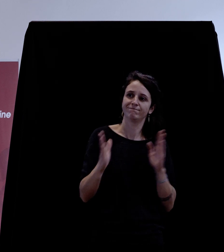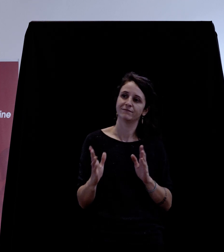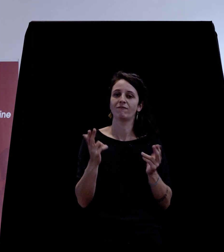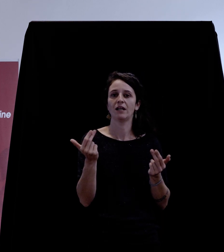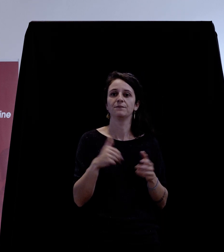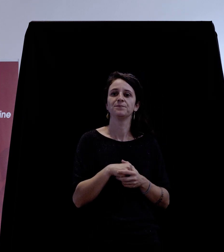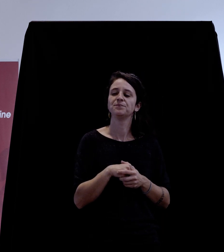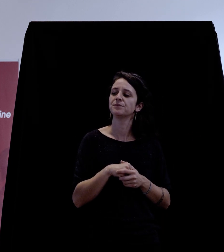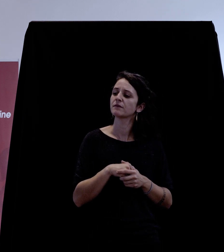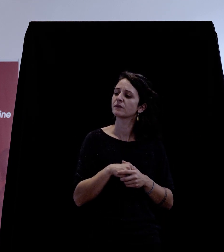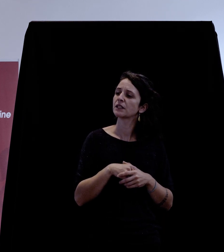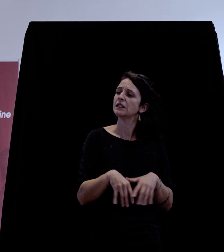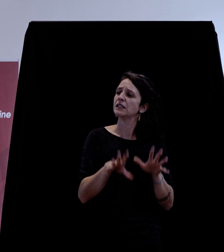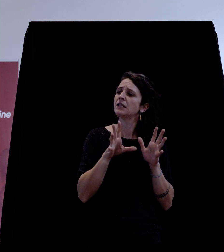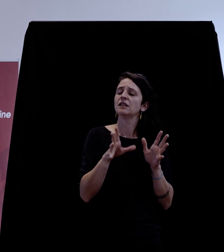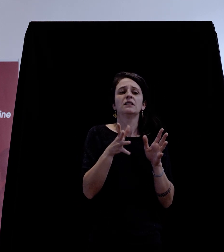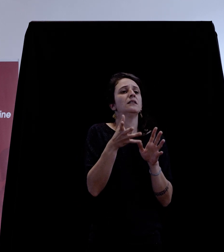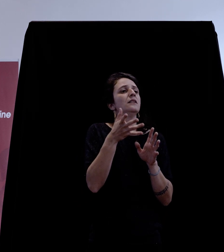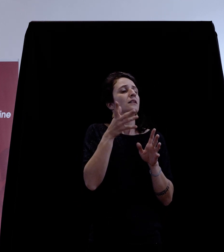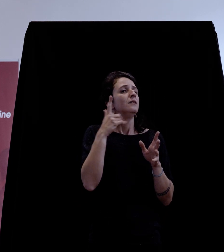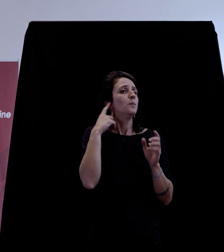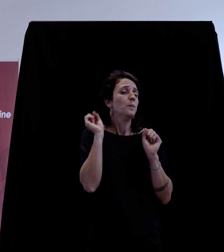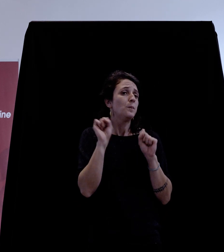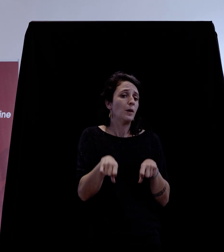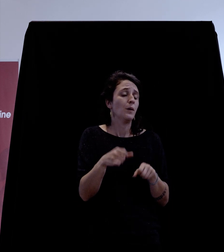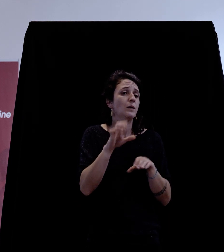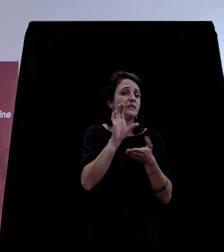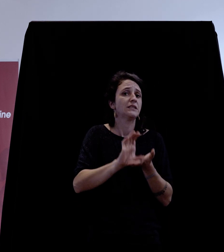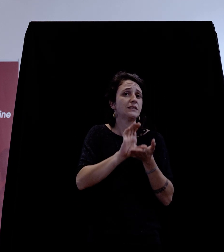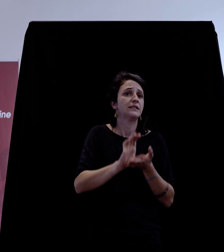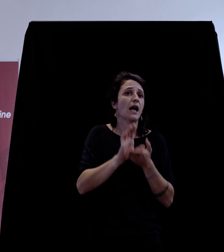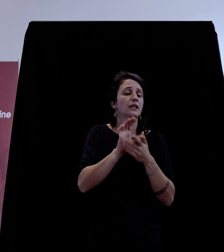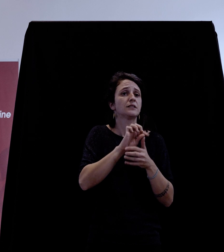forever. Jacob has one right now. He's 36.